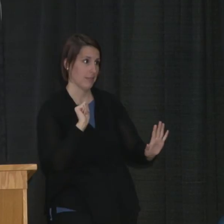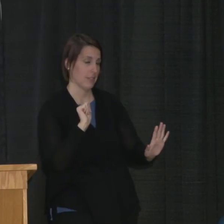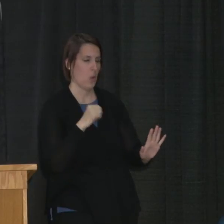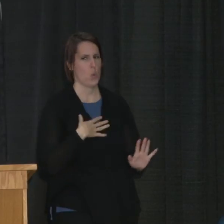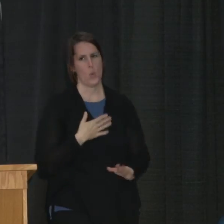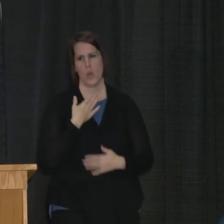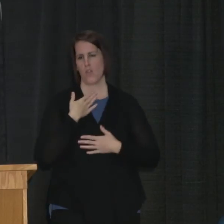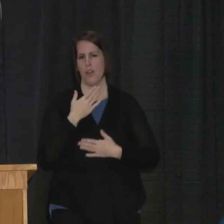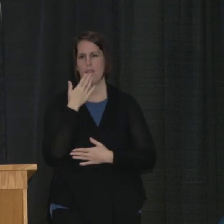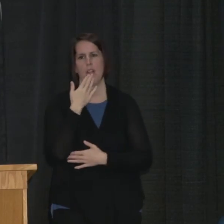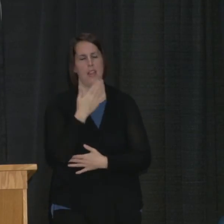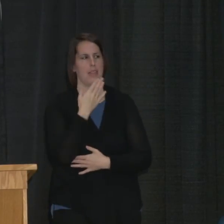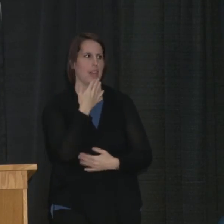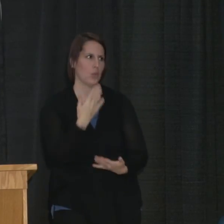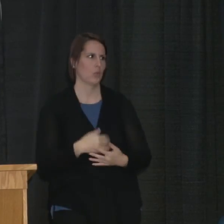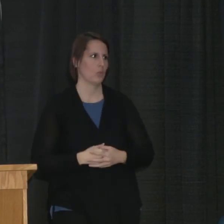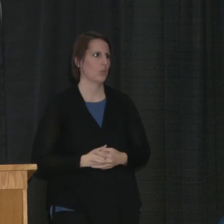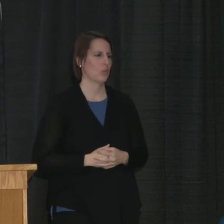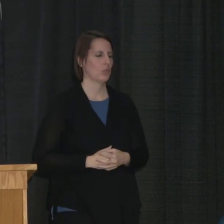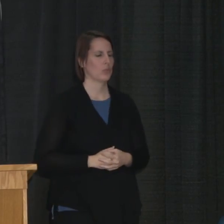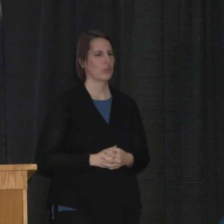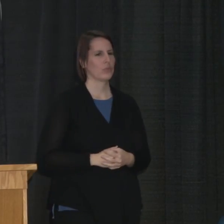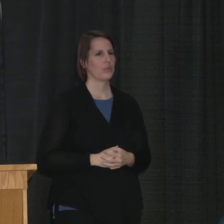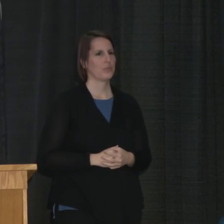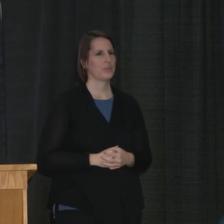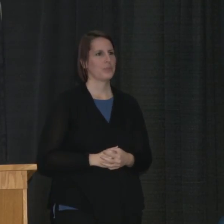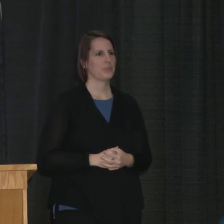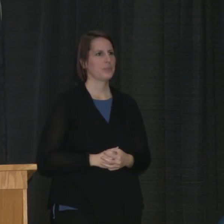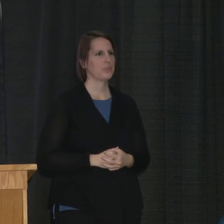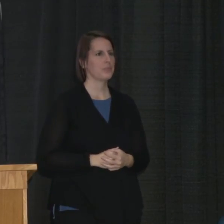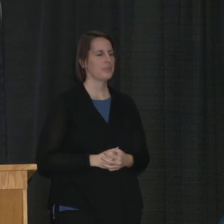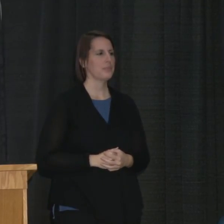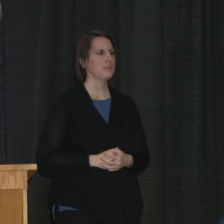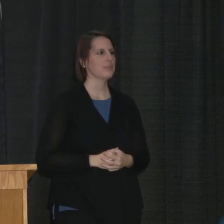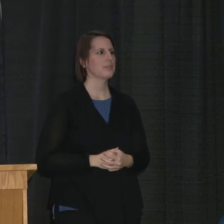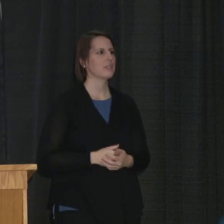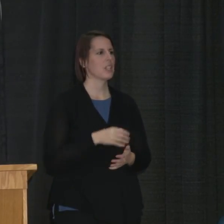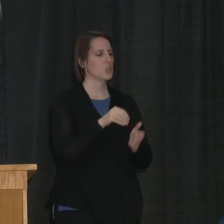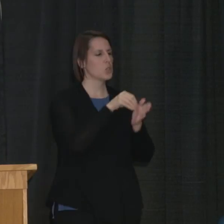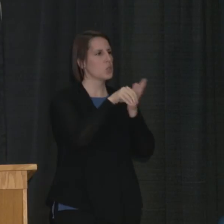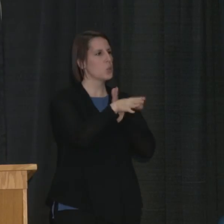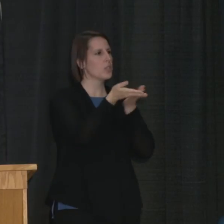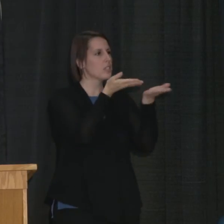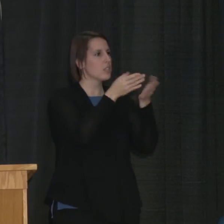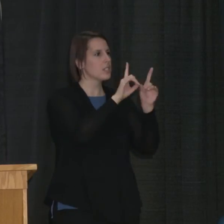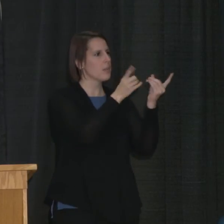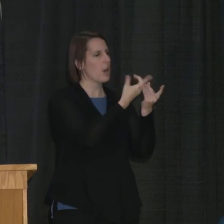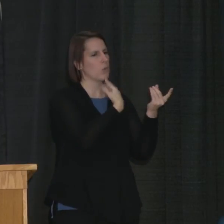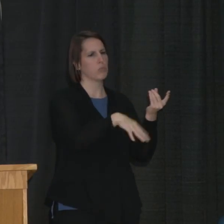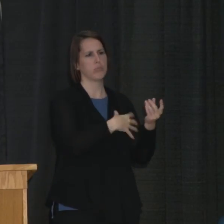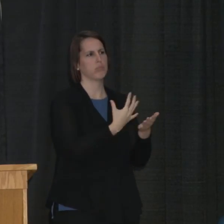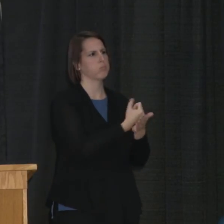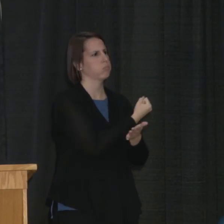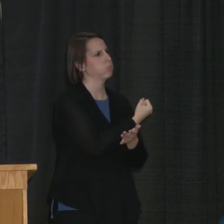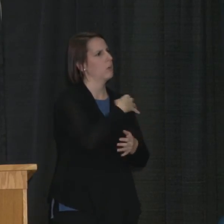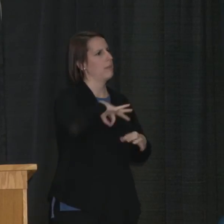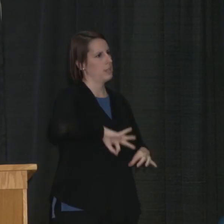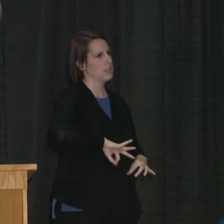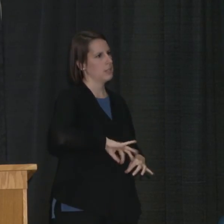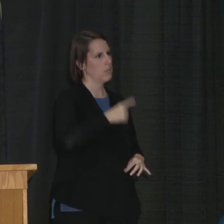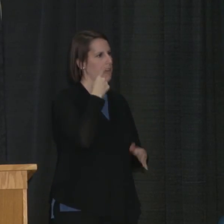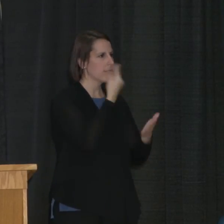Lana, we are grateful. We've benefited from a student services department that is a valuable resource for